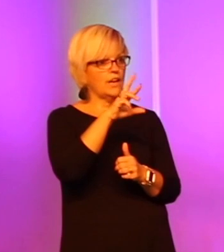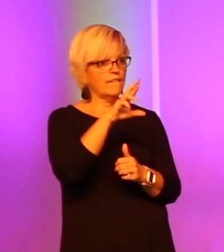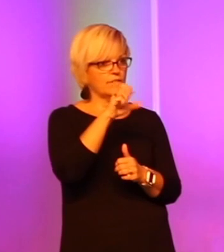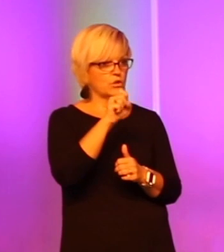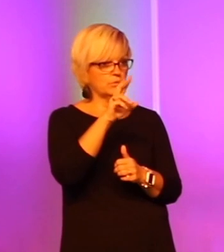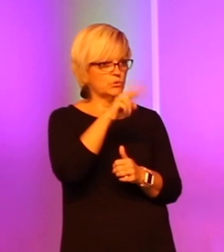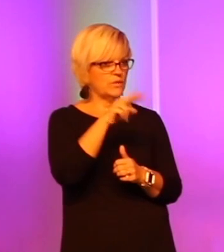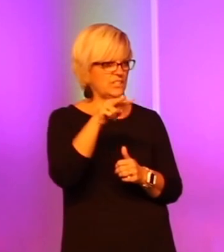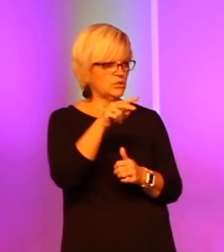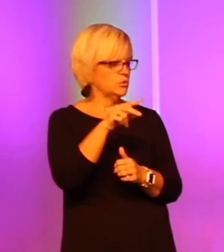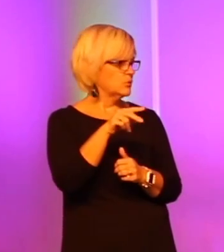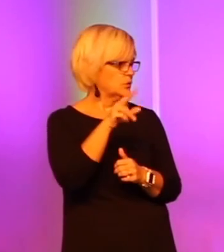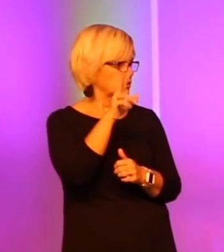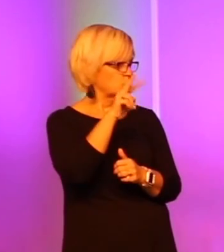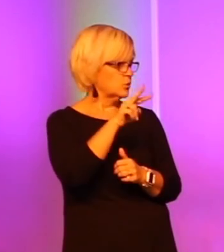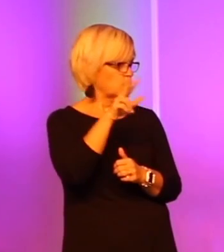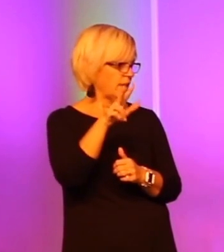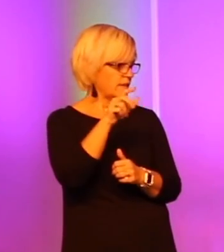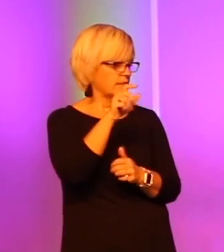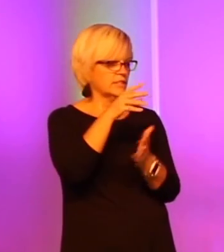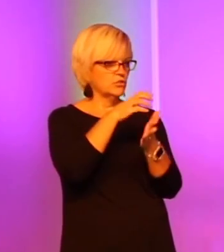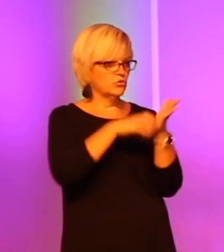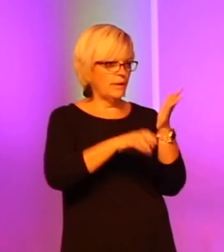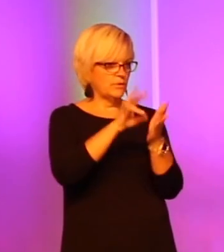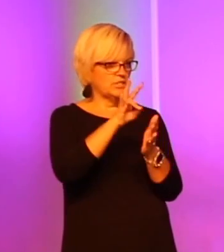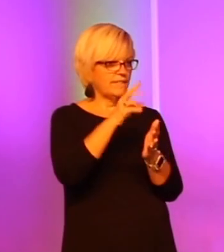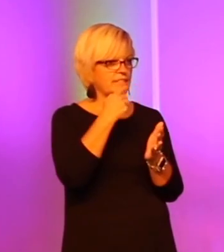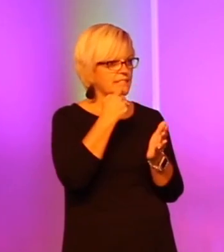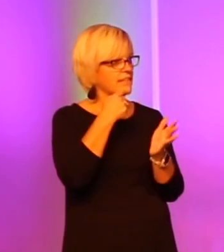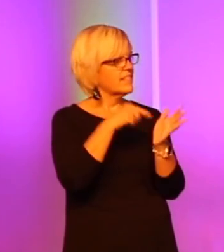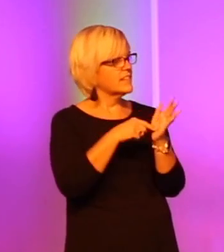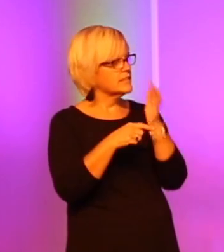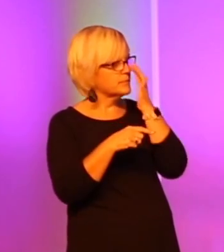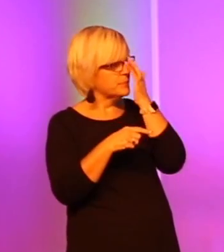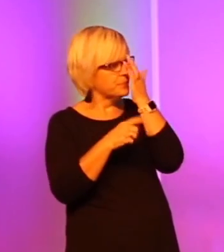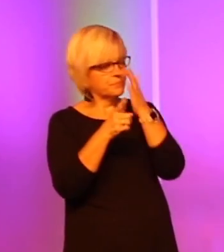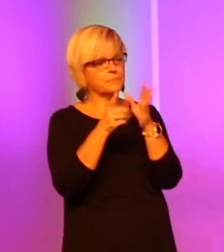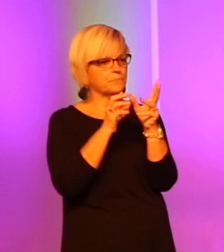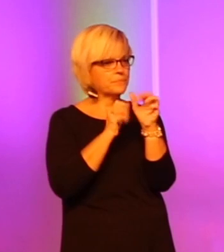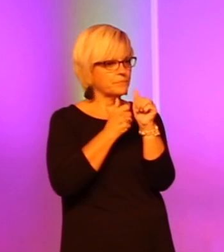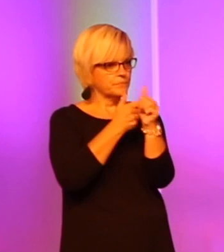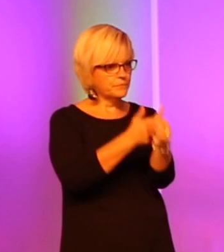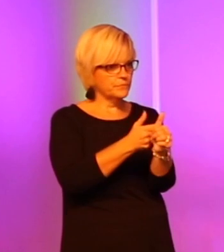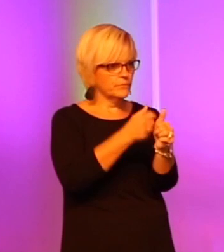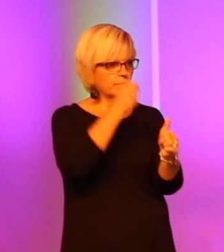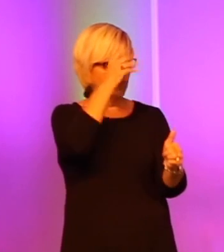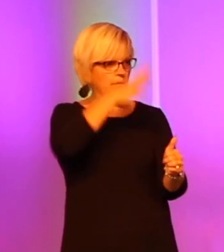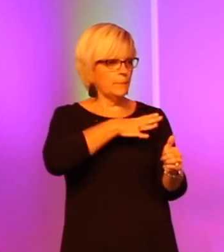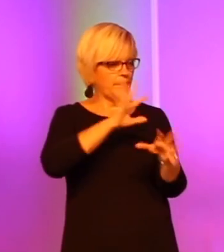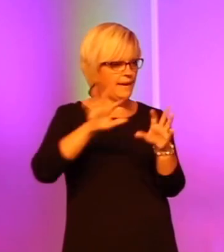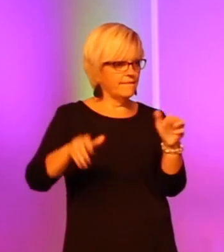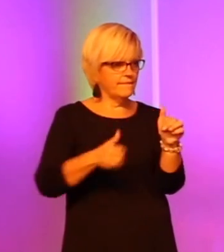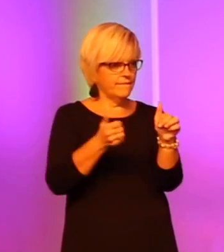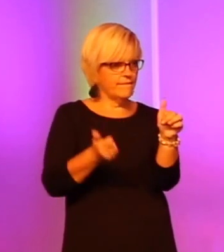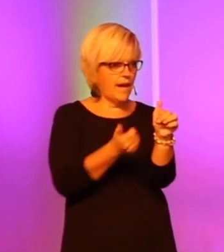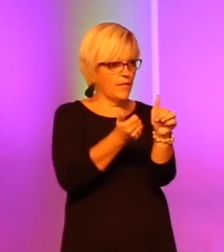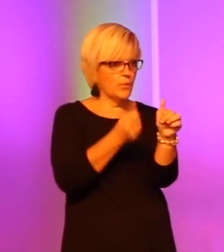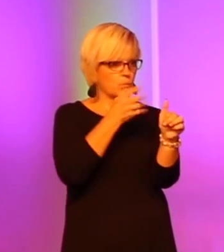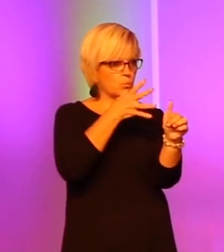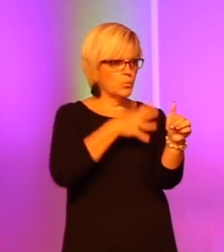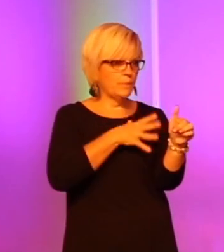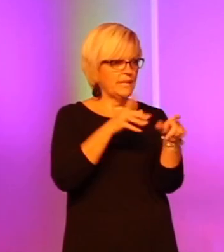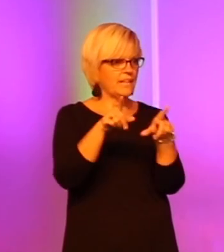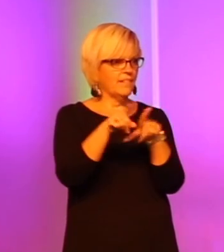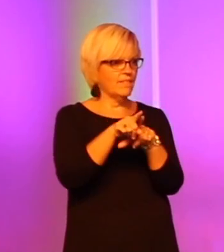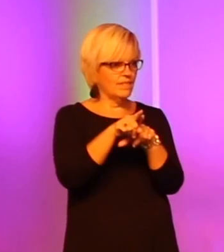chapter number 7 says this. "He followed her at once." So the man followed the woman at once. "Like an ox going